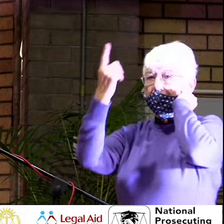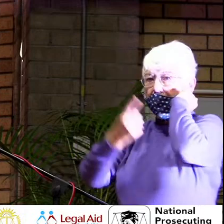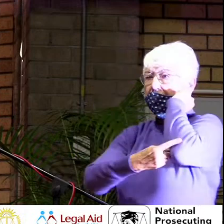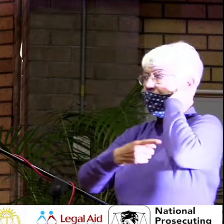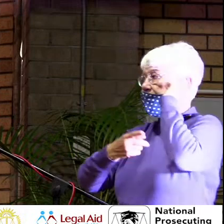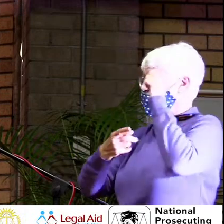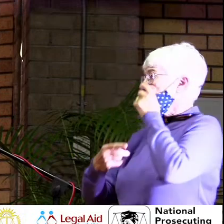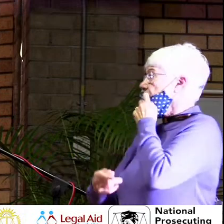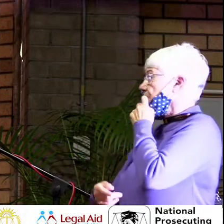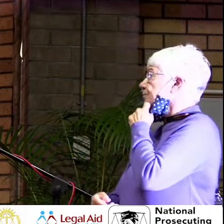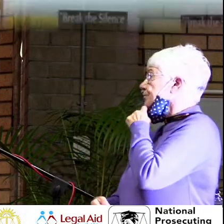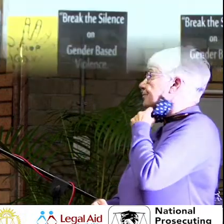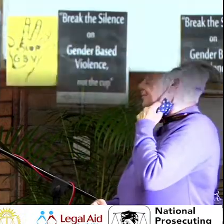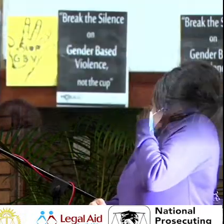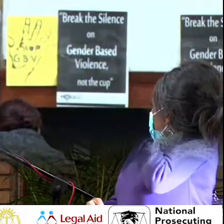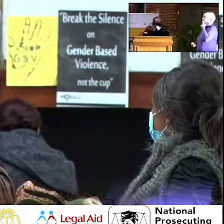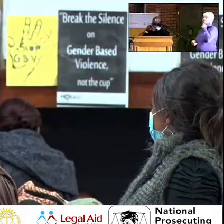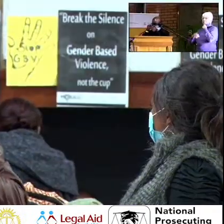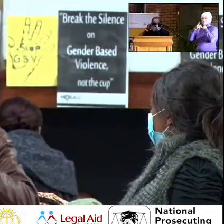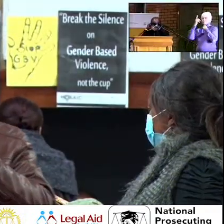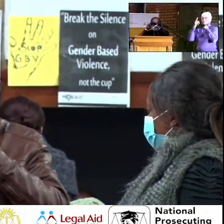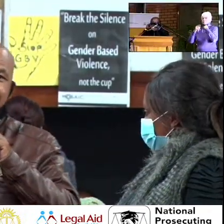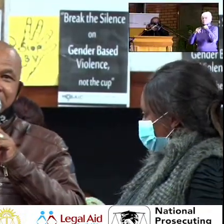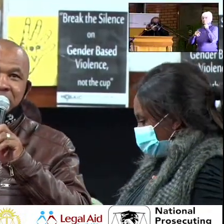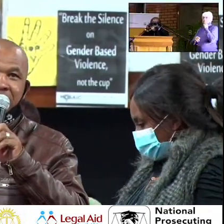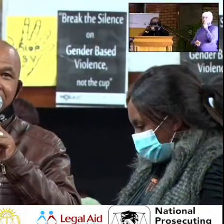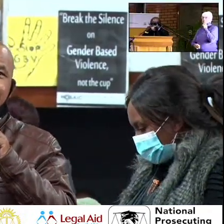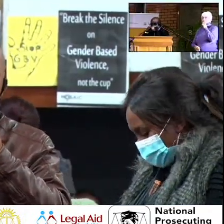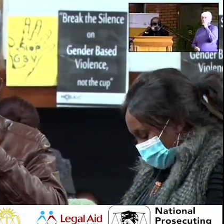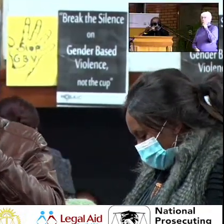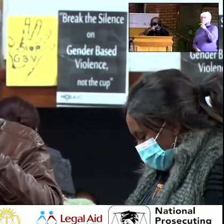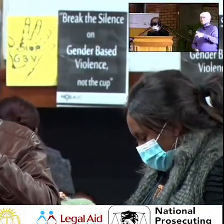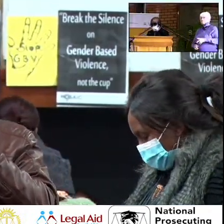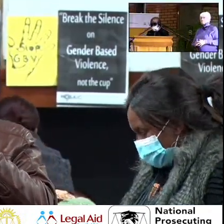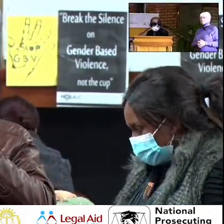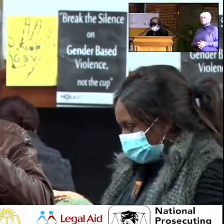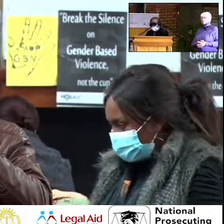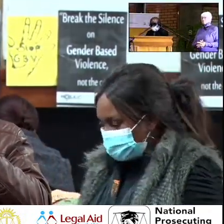Yeah, you can speak. Thank you very much.